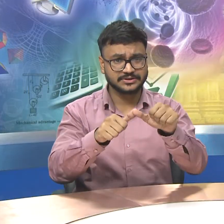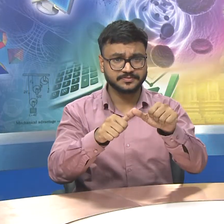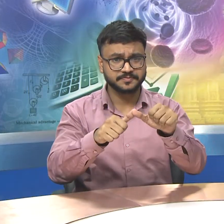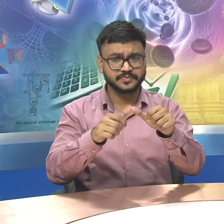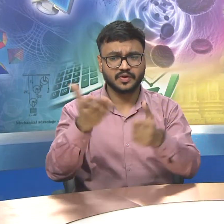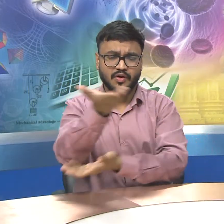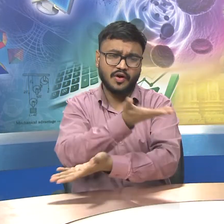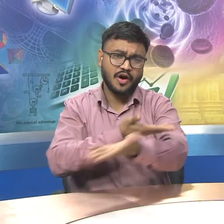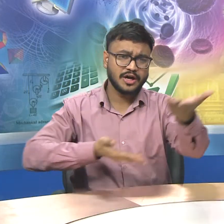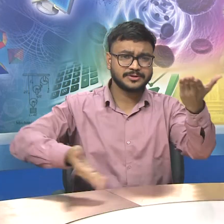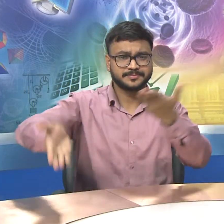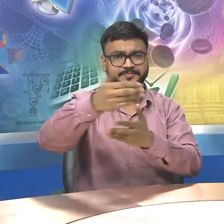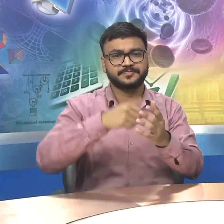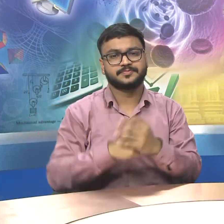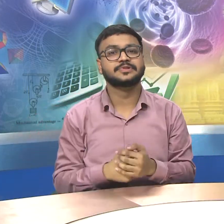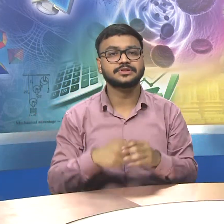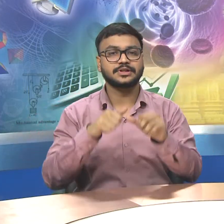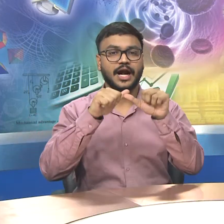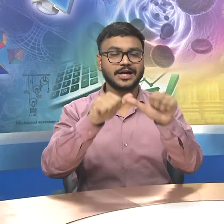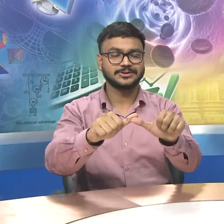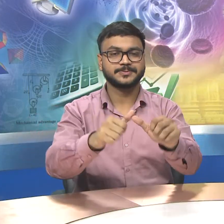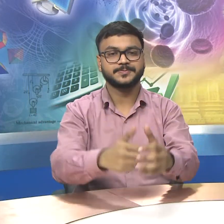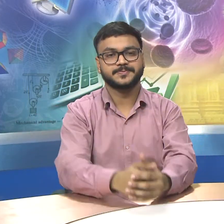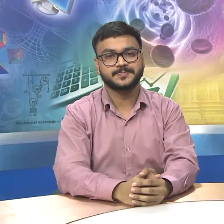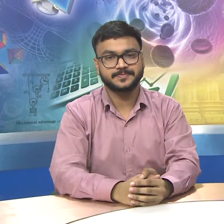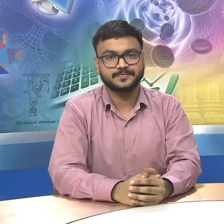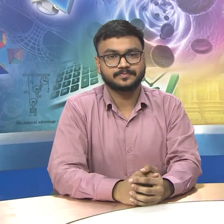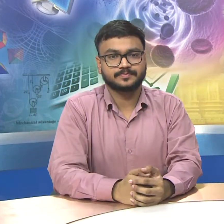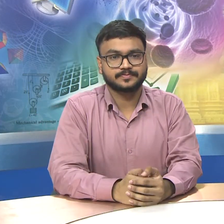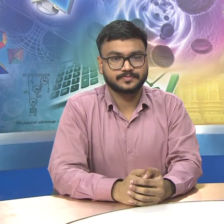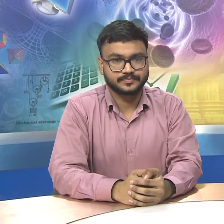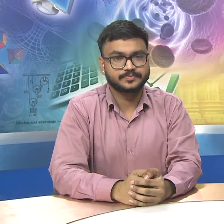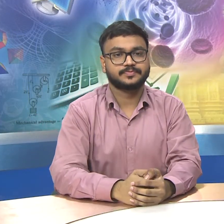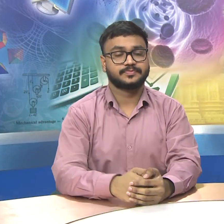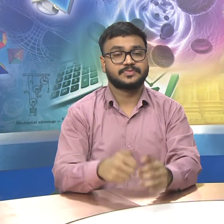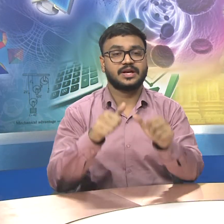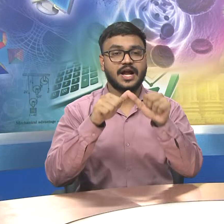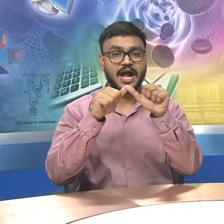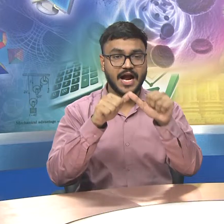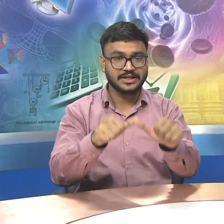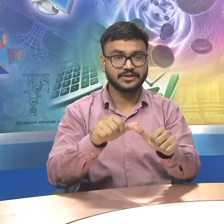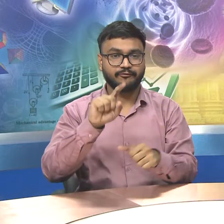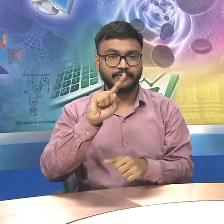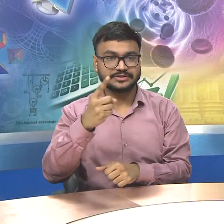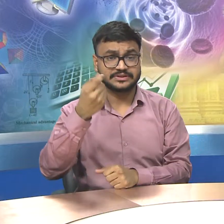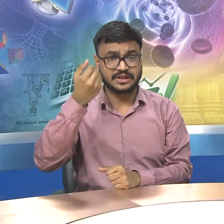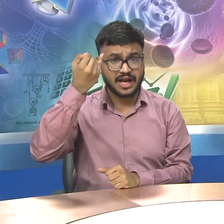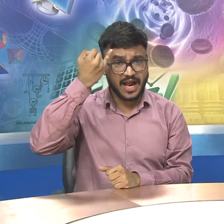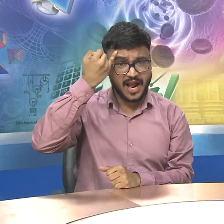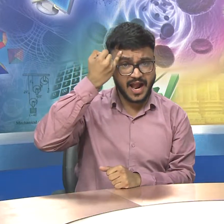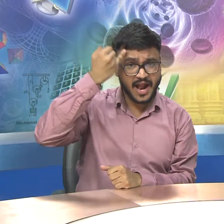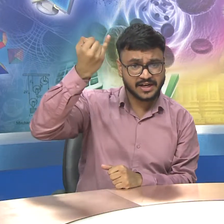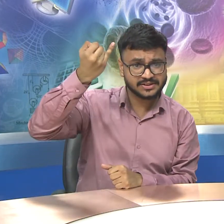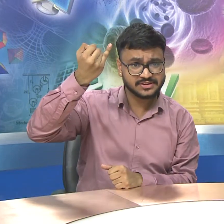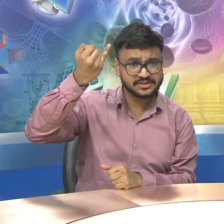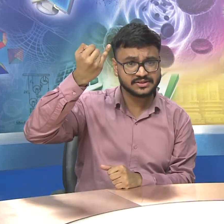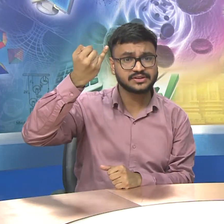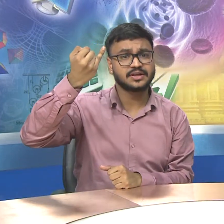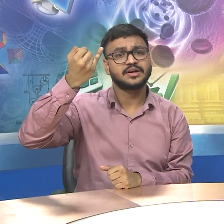And the first, sign related to thinking, and the answer is idea